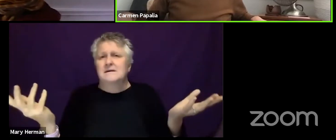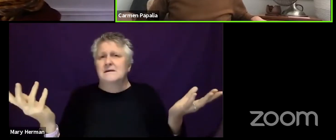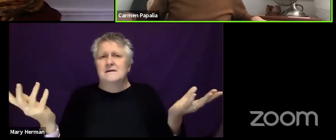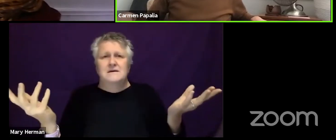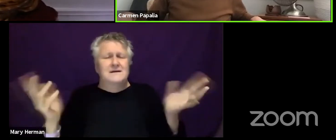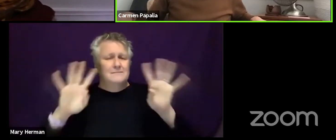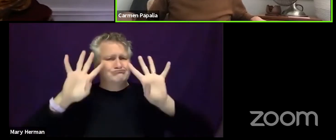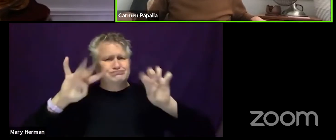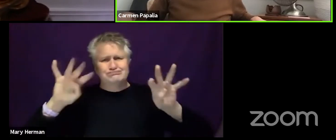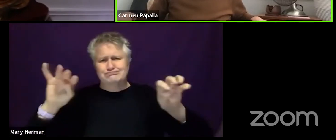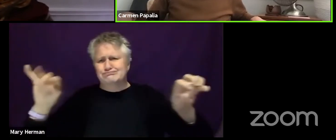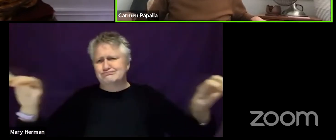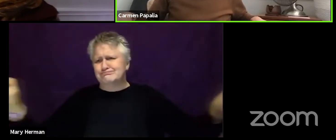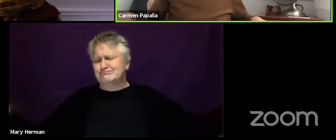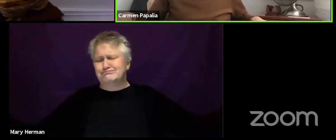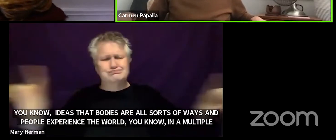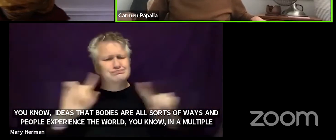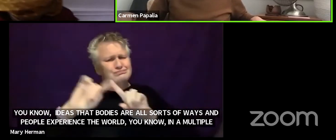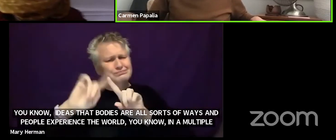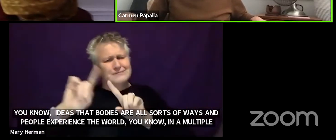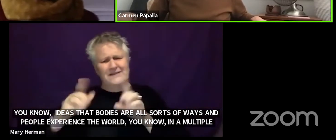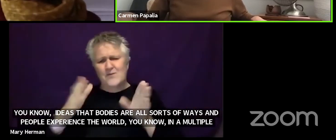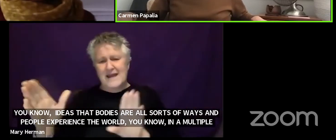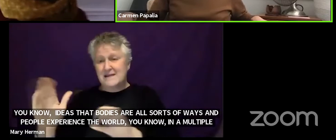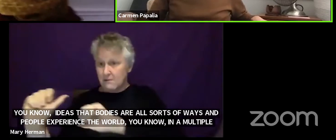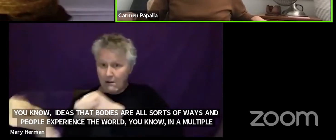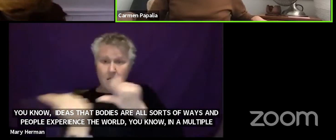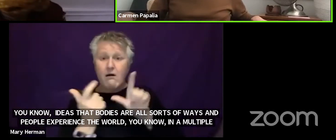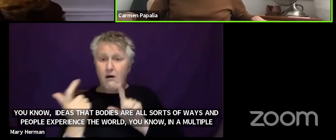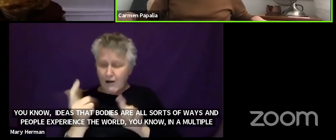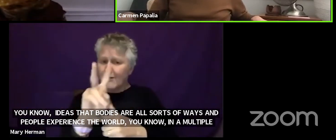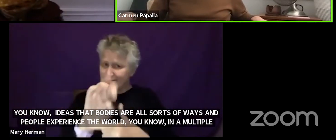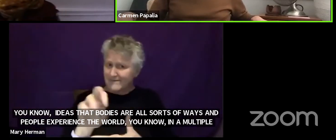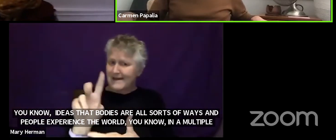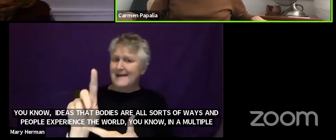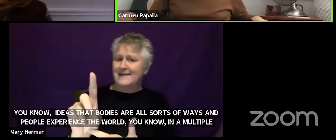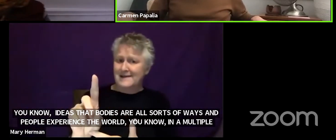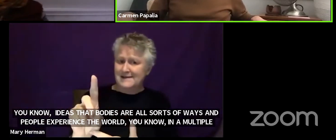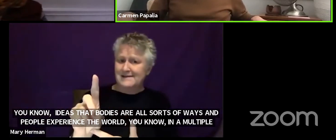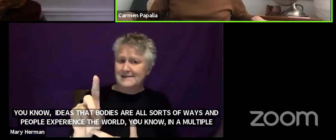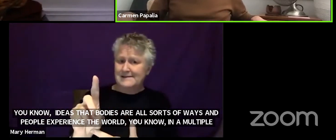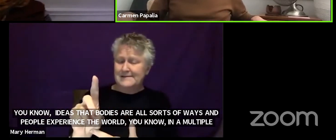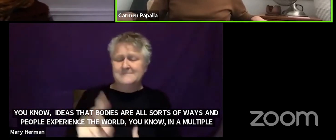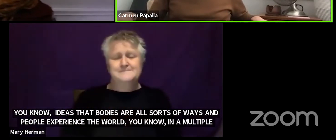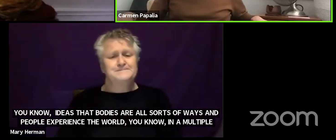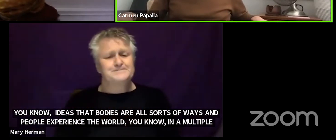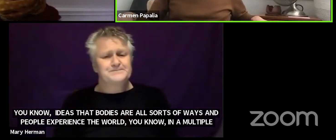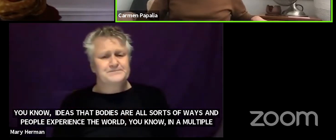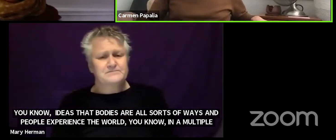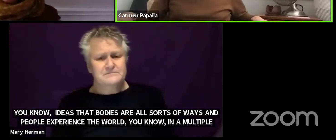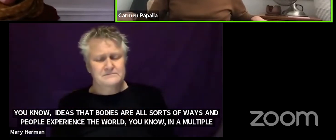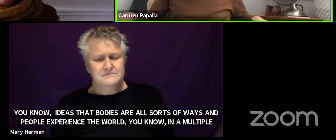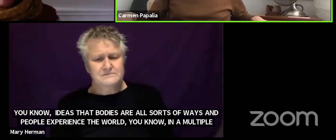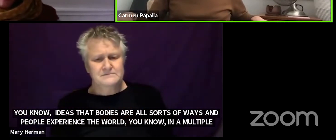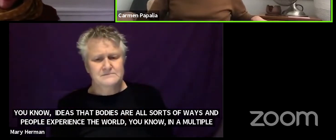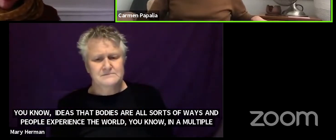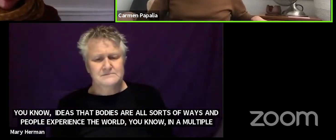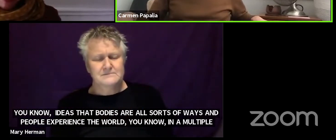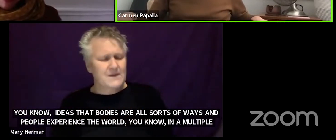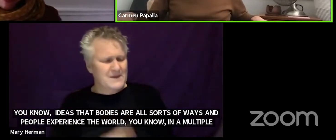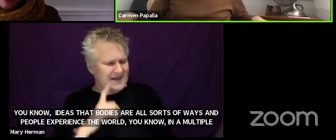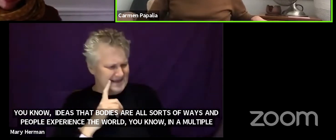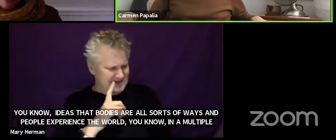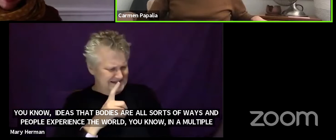in a multitude of ways that are valid, and so yeah, but I think shortly after I learned